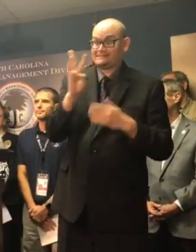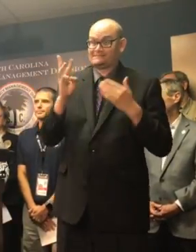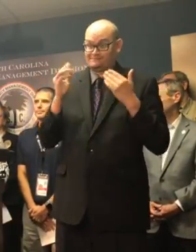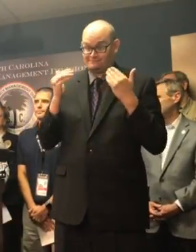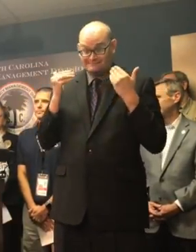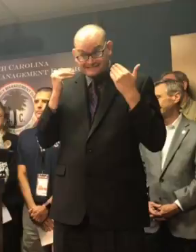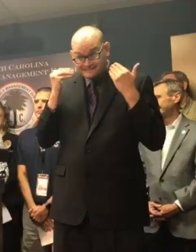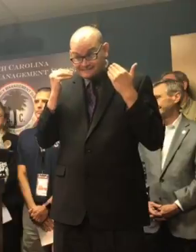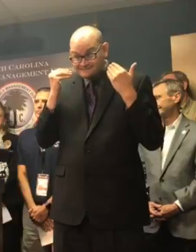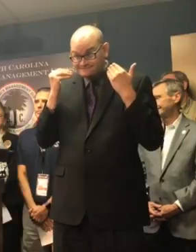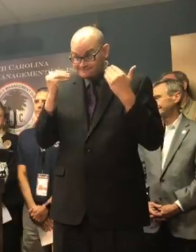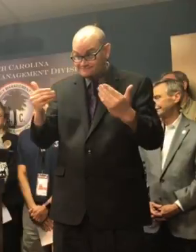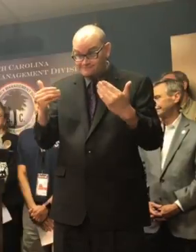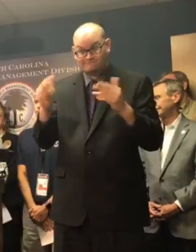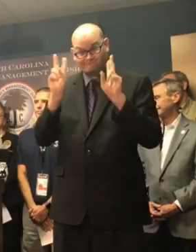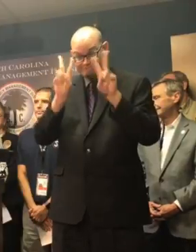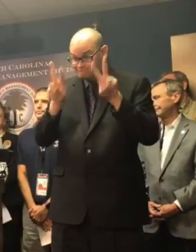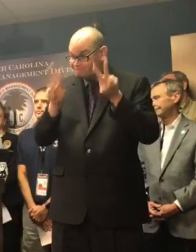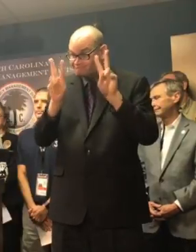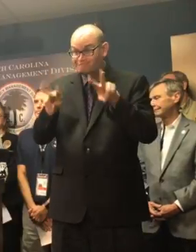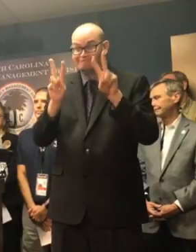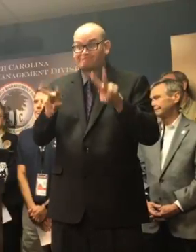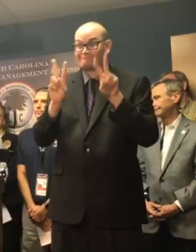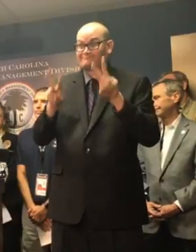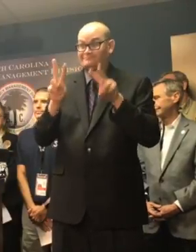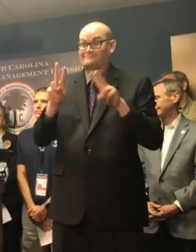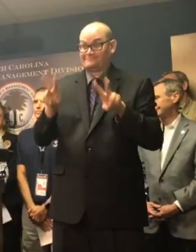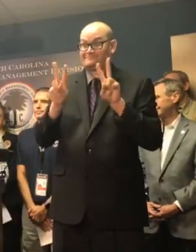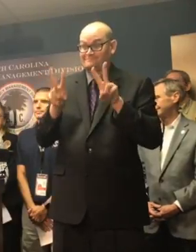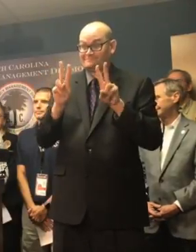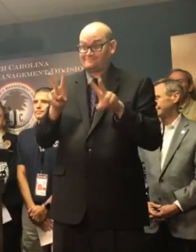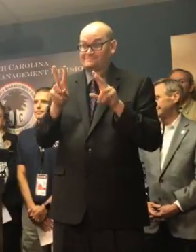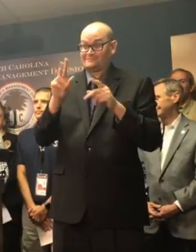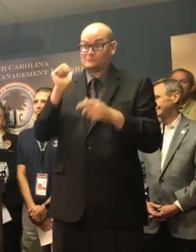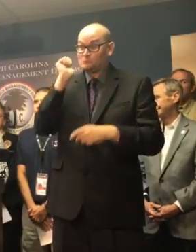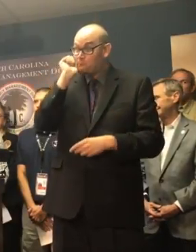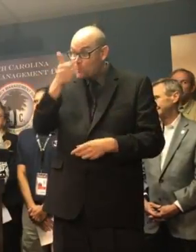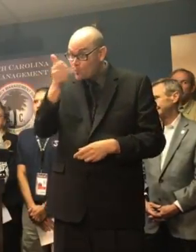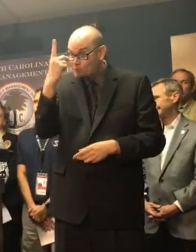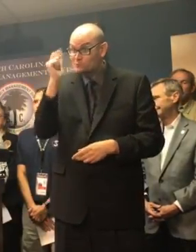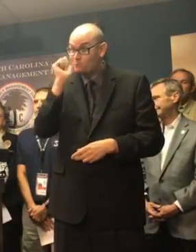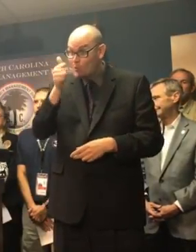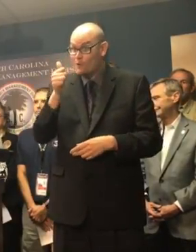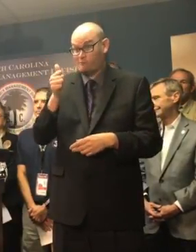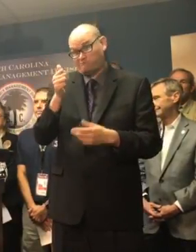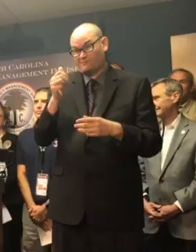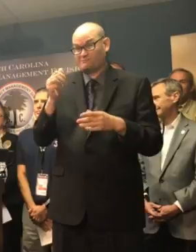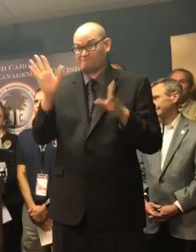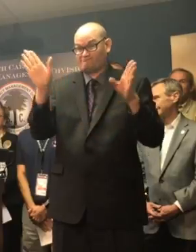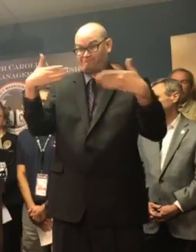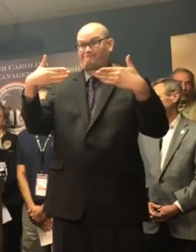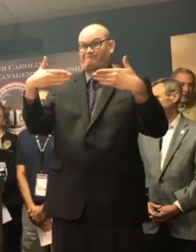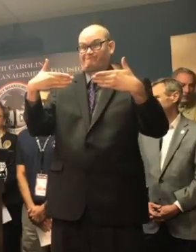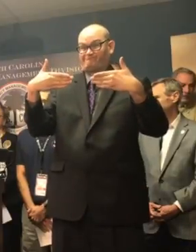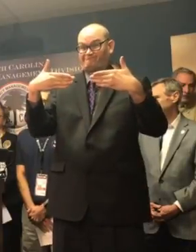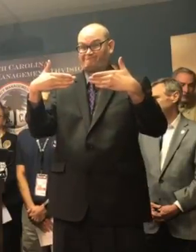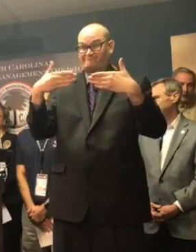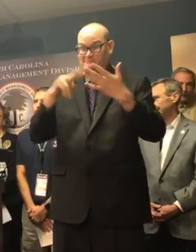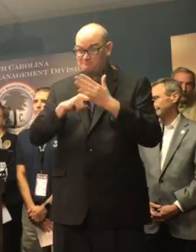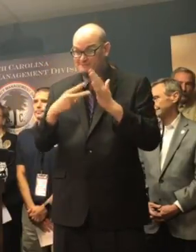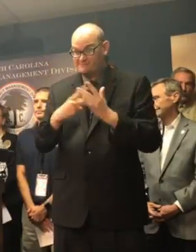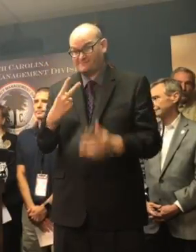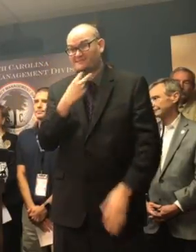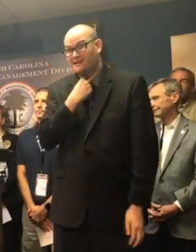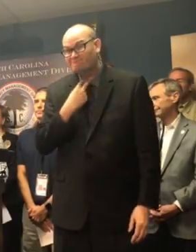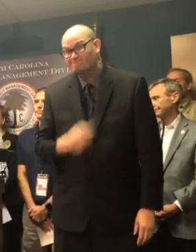lane reversal, you only have until tomorrow to use that. So everybody has made record time. Everybody has been really pleased